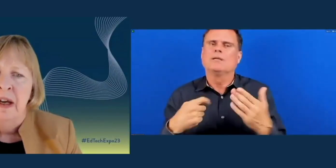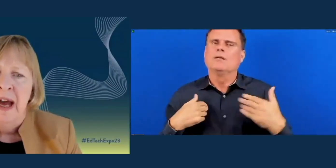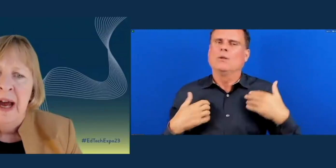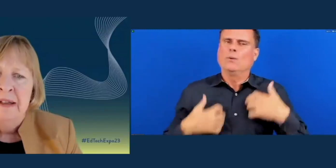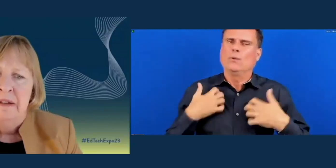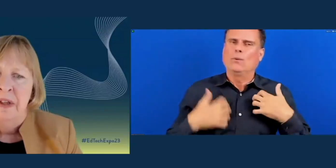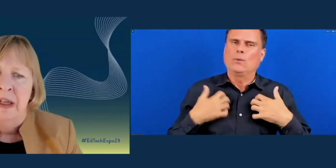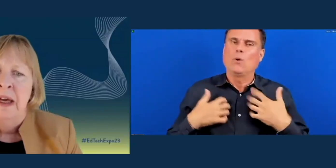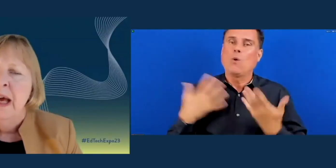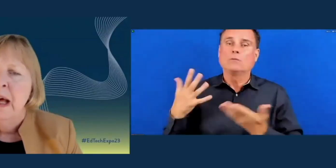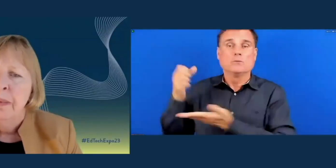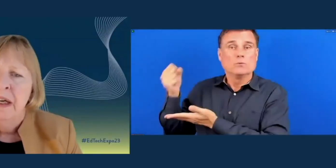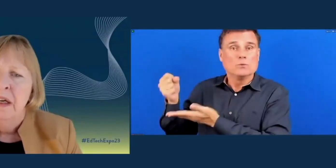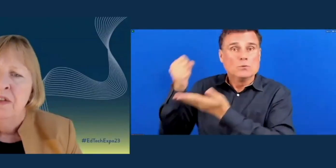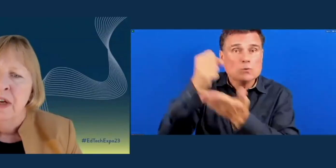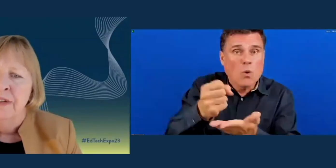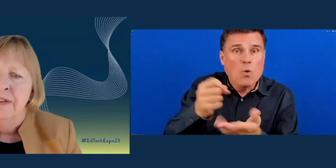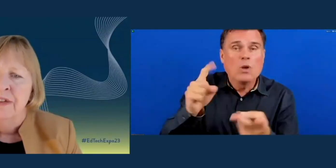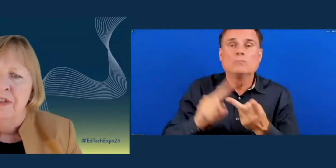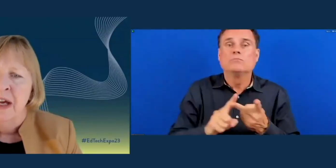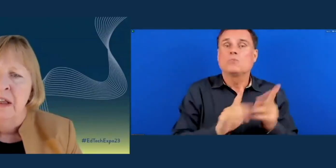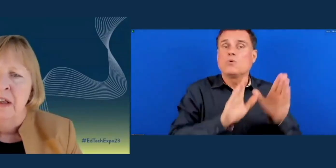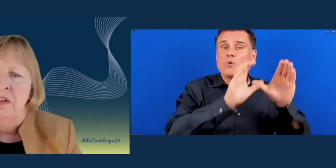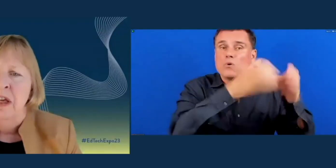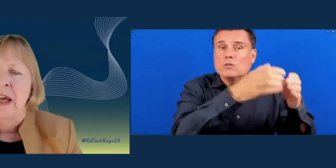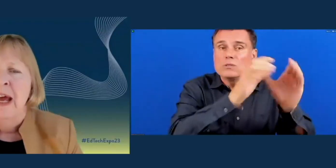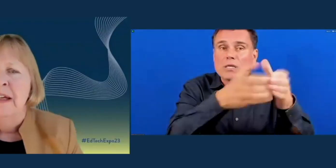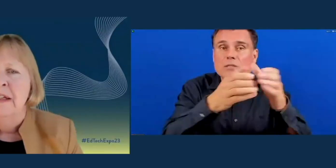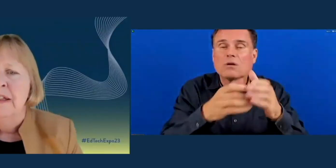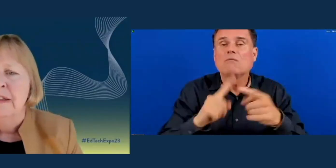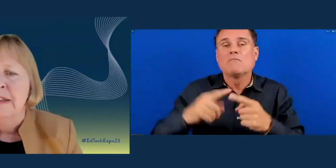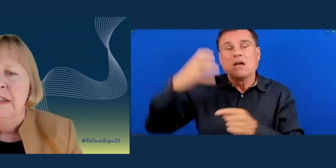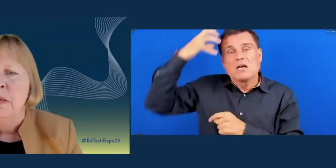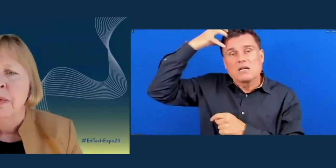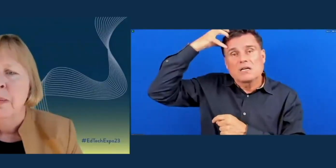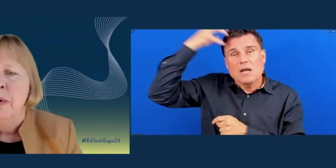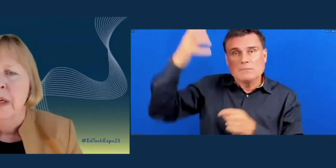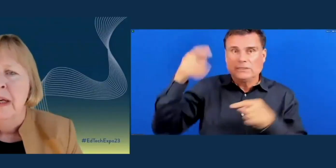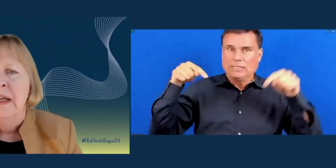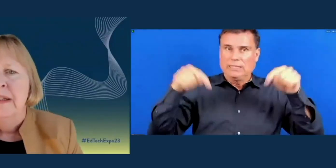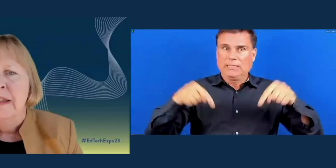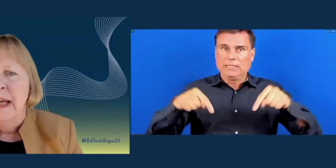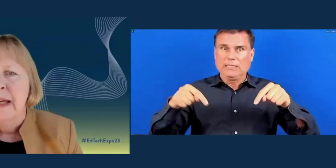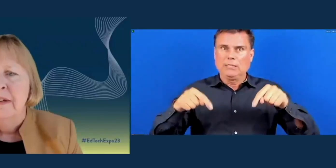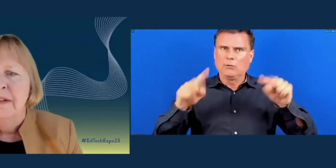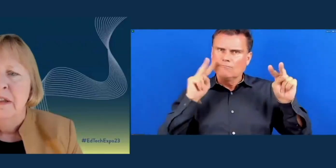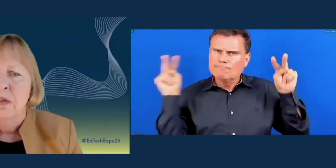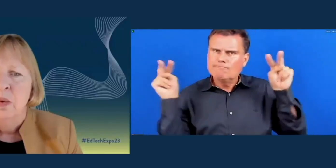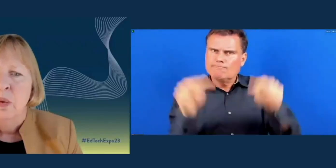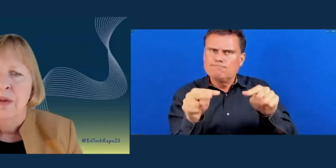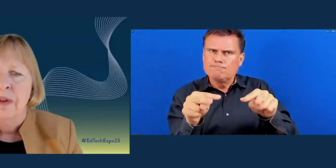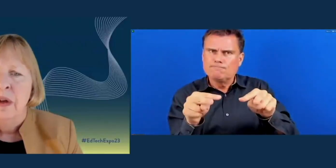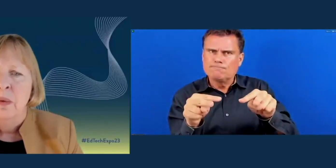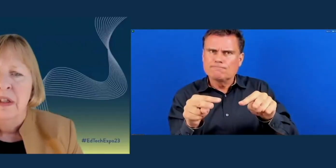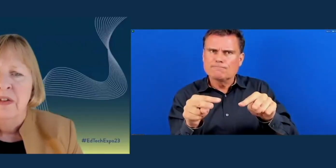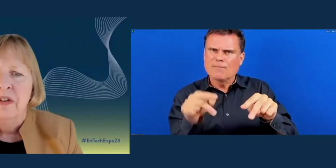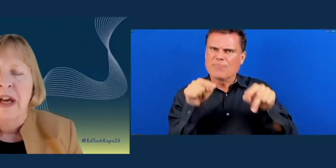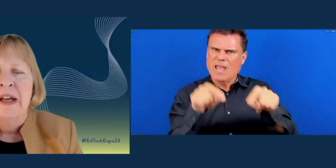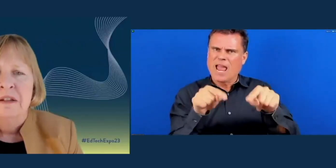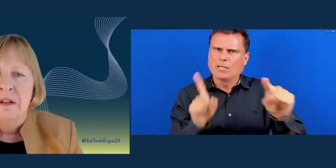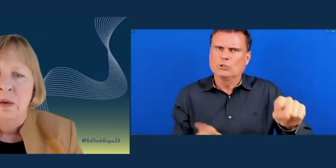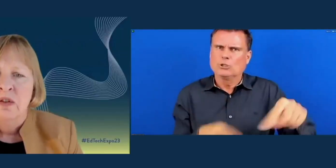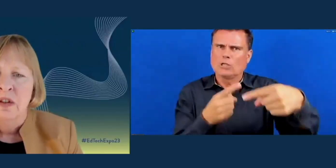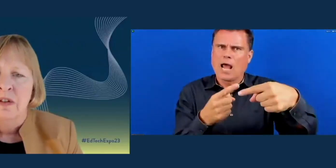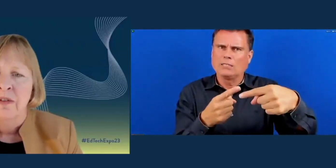are actively helping address this challenge and can continue promoting the legacy tools, research,